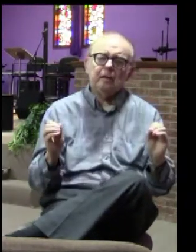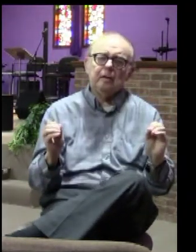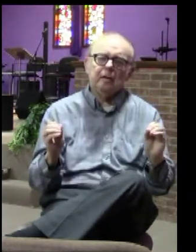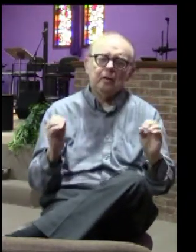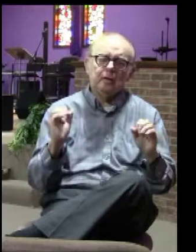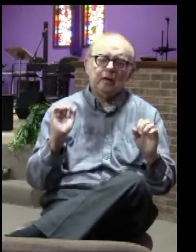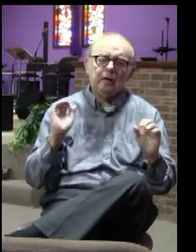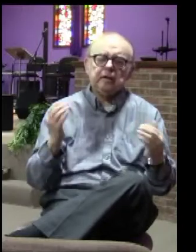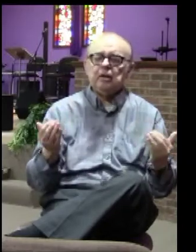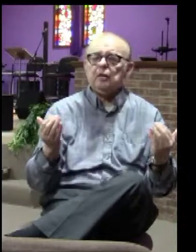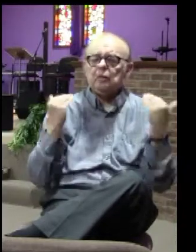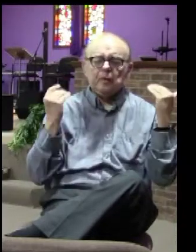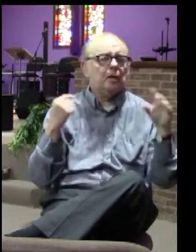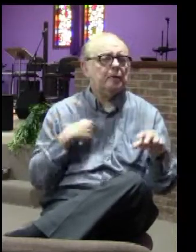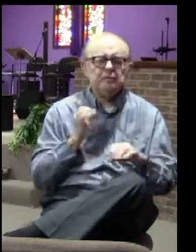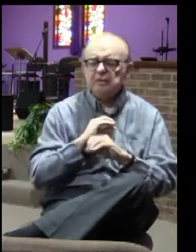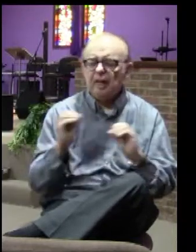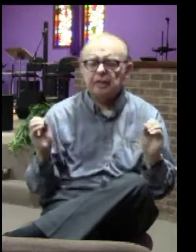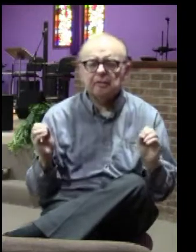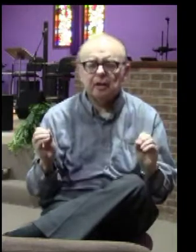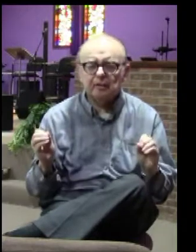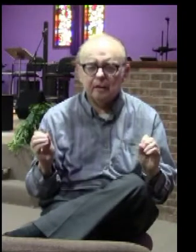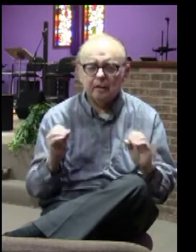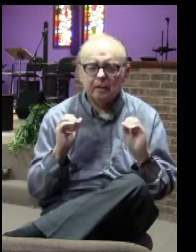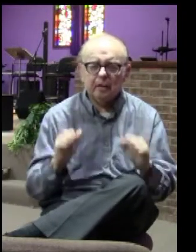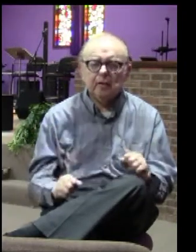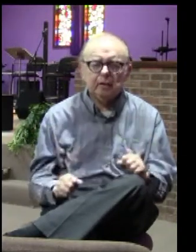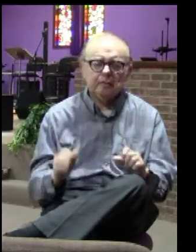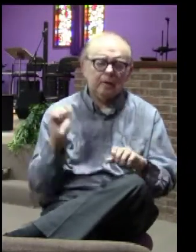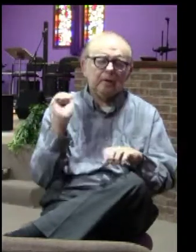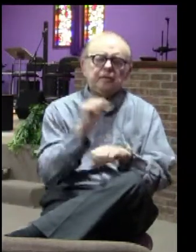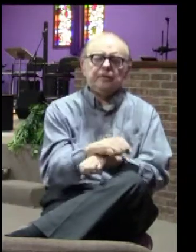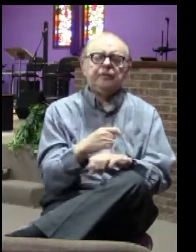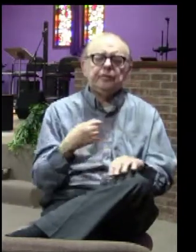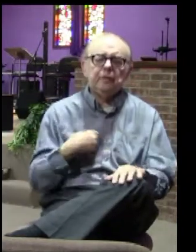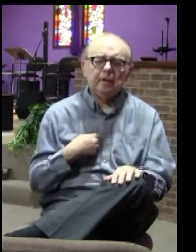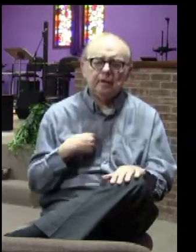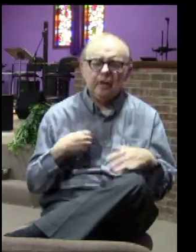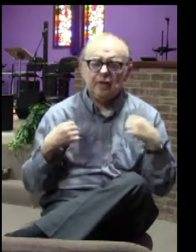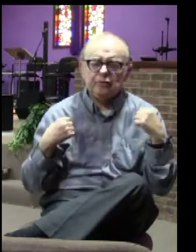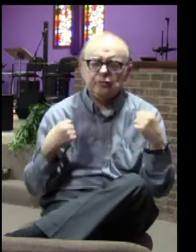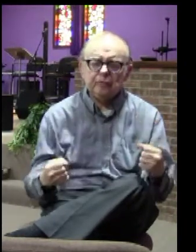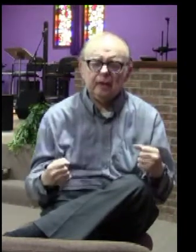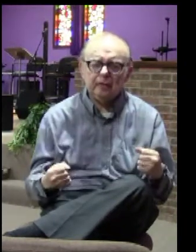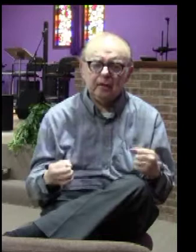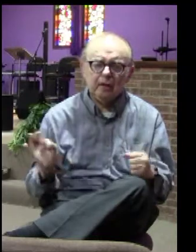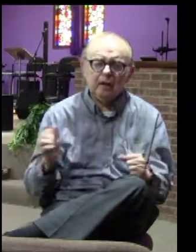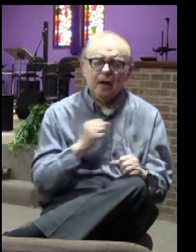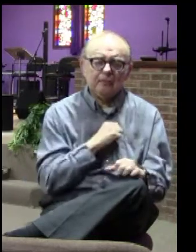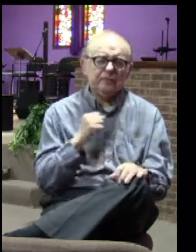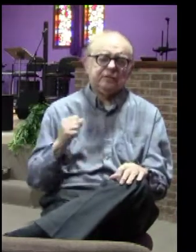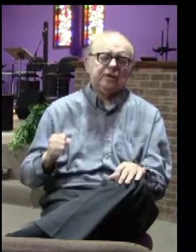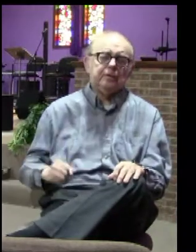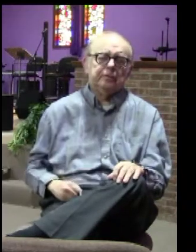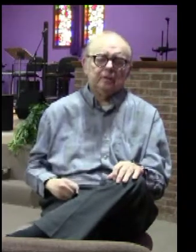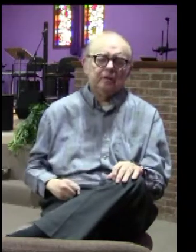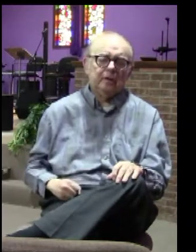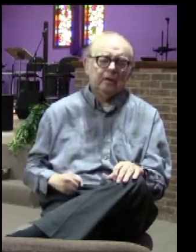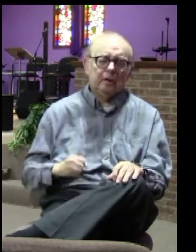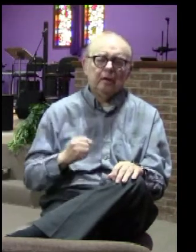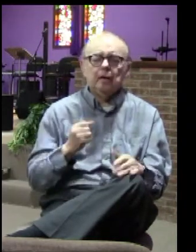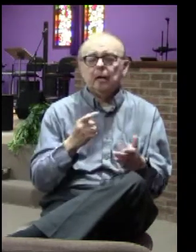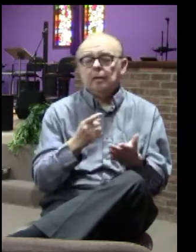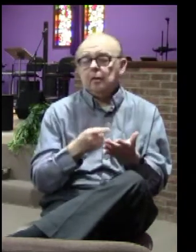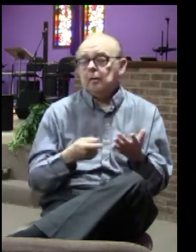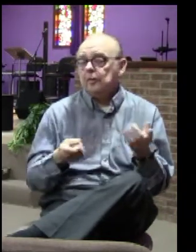Nothing can overpower me. Nothing can defeat the strength of Samson. And what